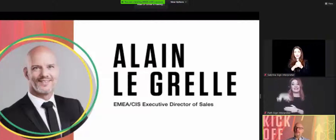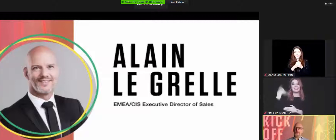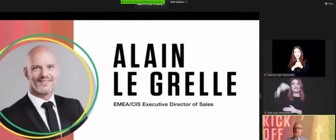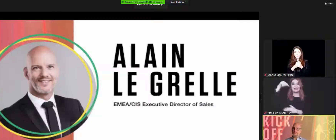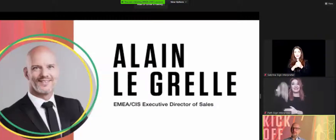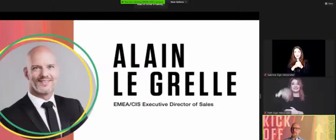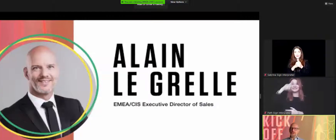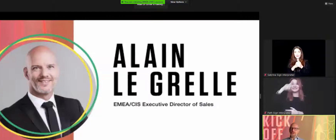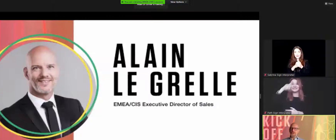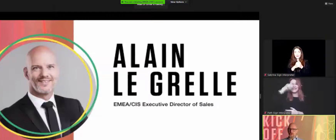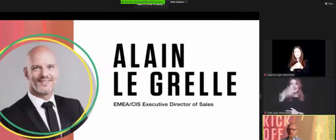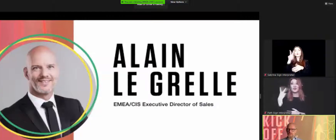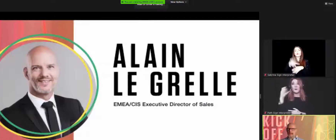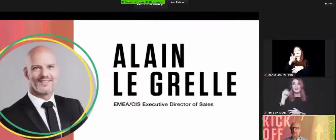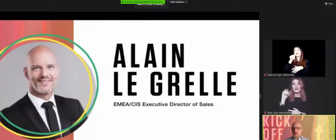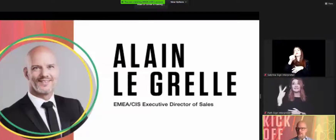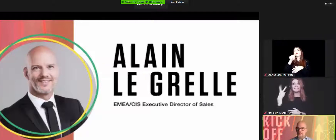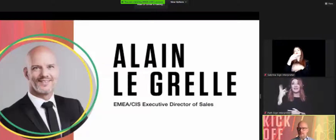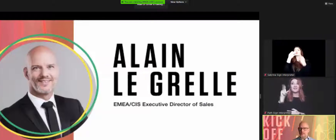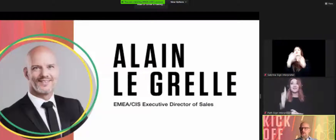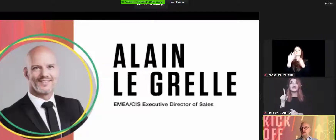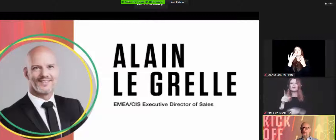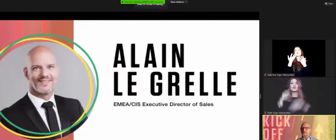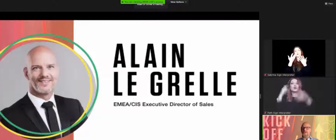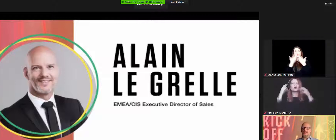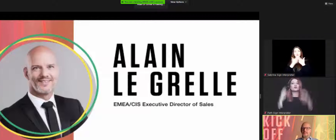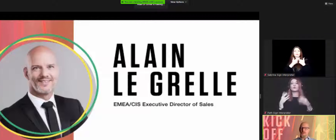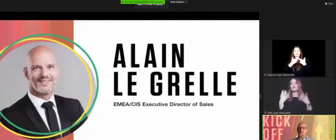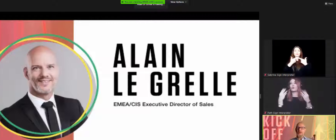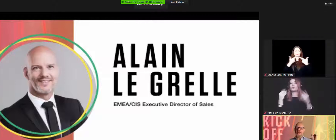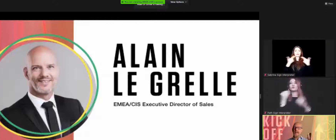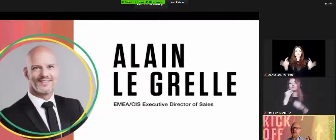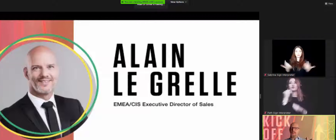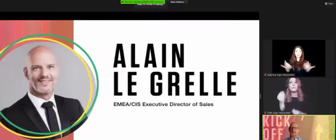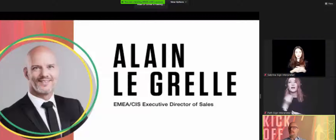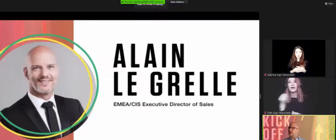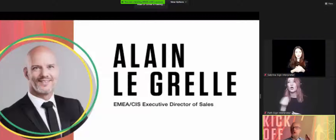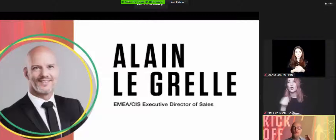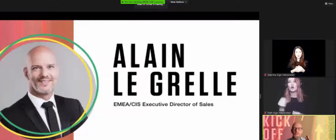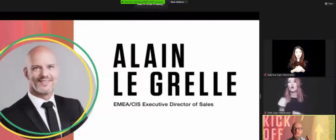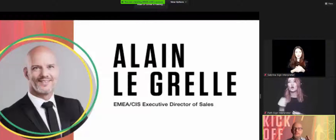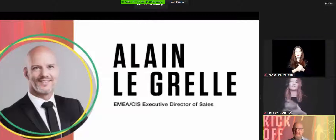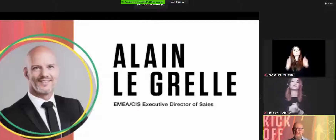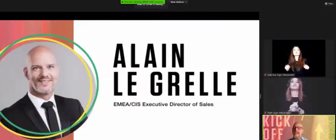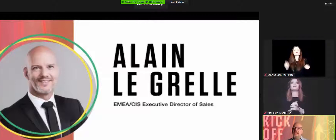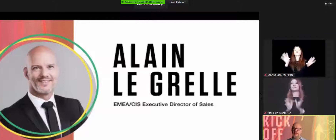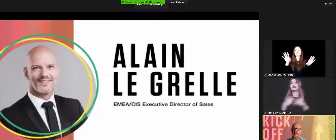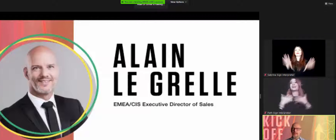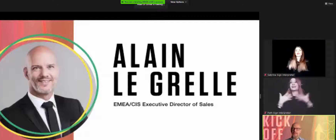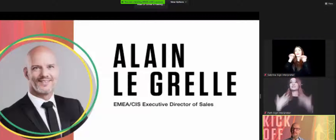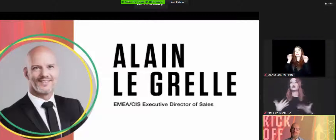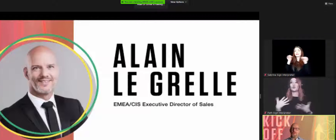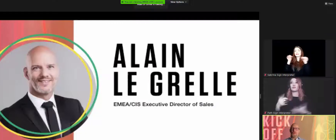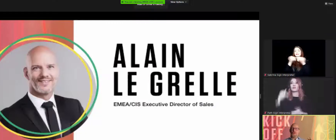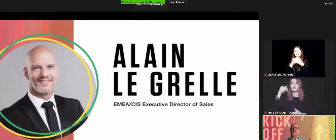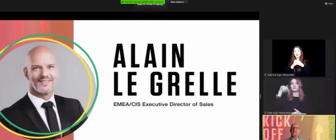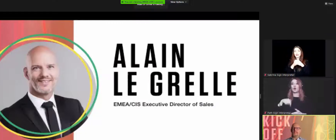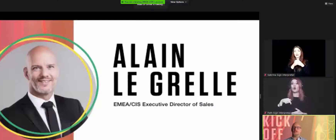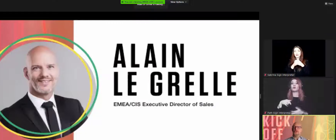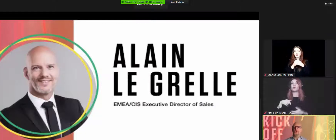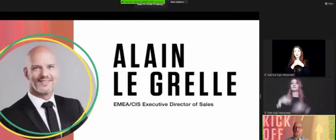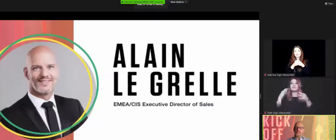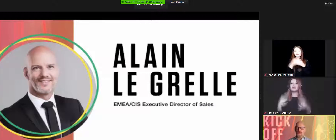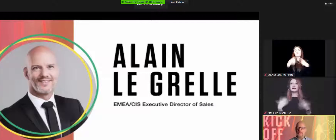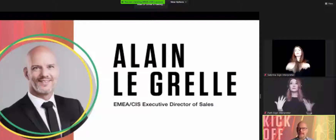start with little things to be sure. I hope, because we're going to be together 2.5 hours, don't miss anything because one sentence